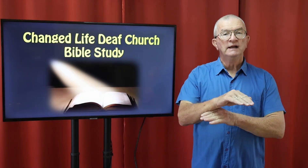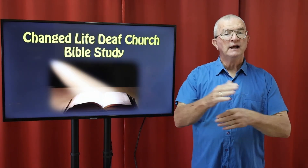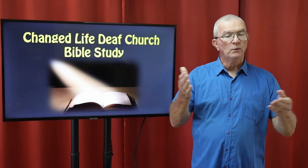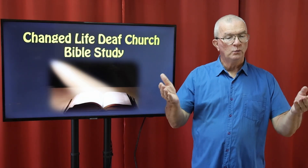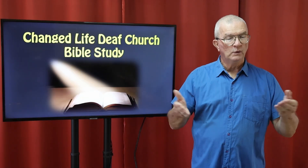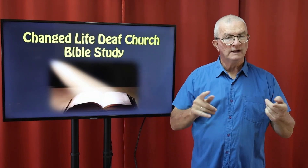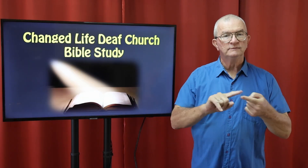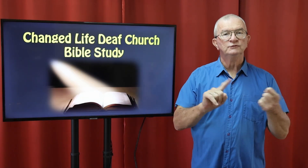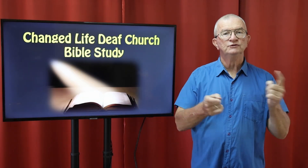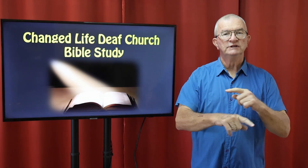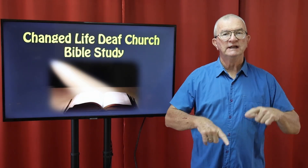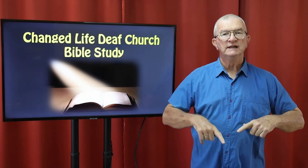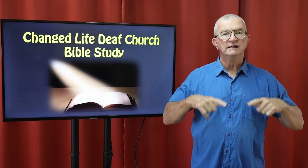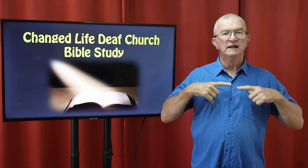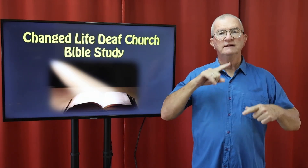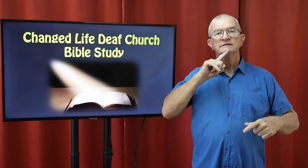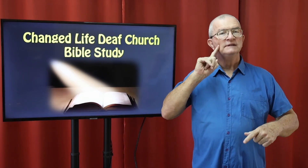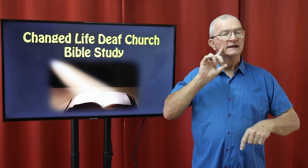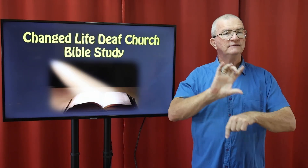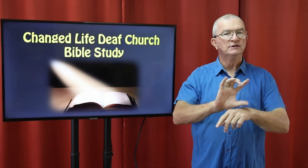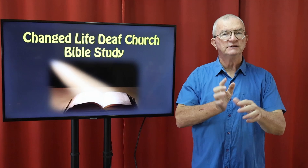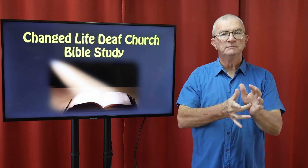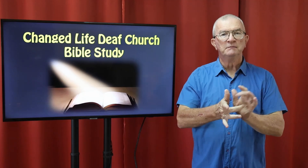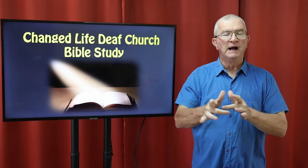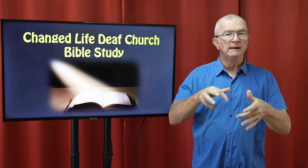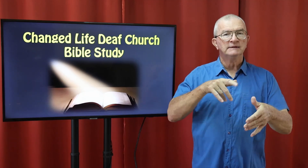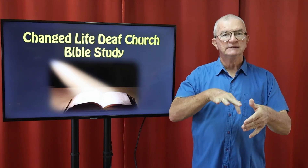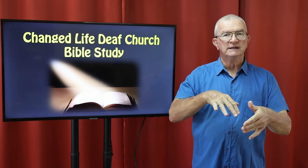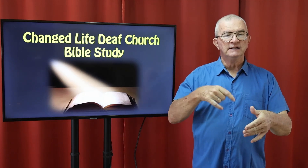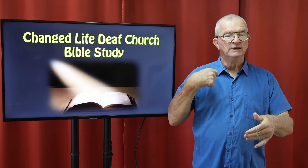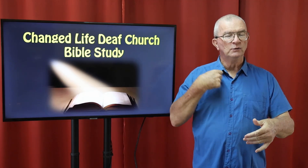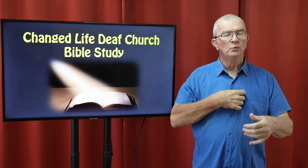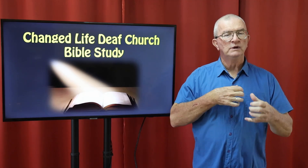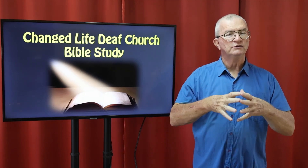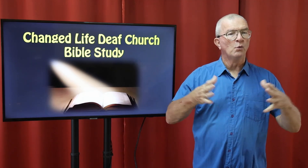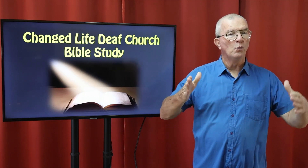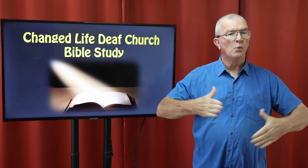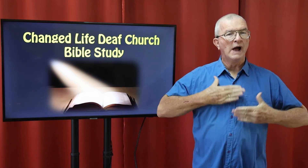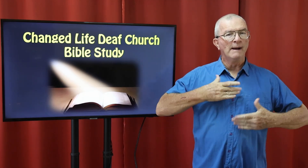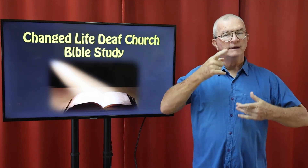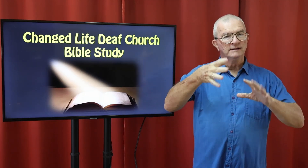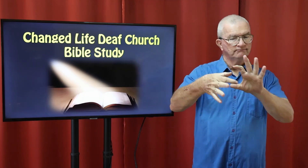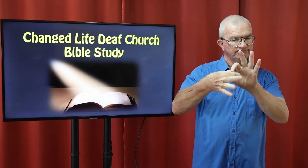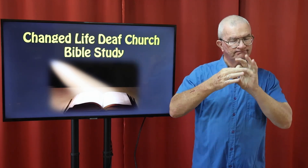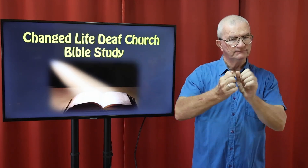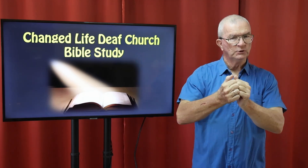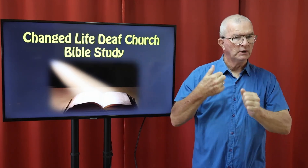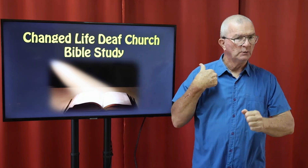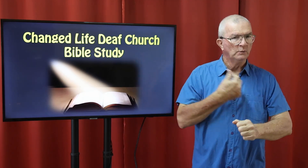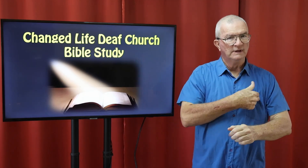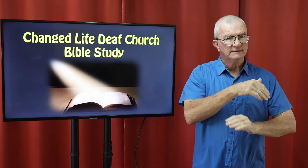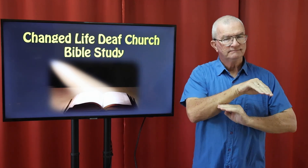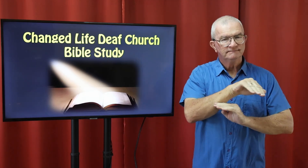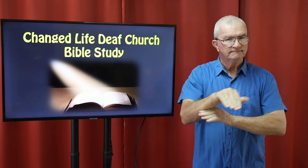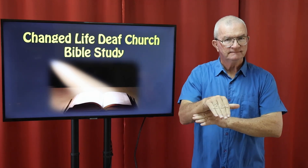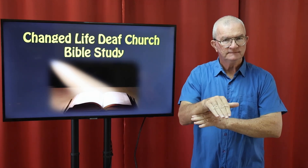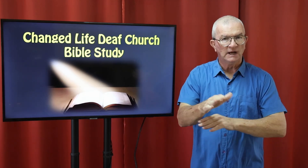Good night and welcome to Change Life Deaf Church Bible Study. We're so happy that you've joined with us